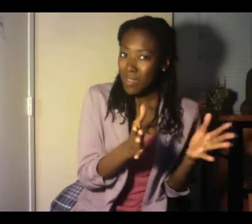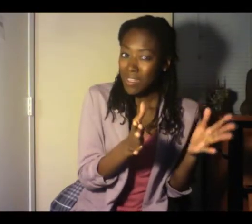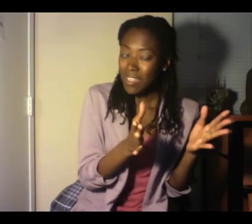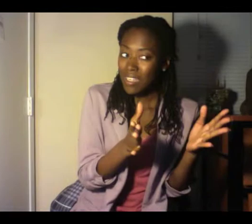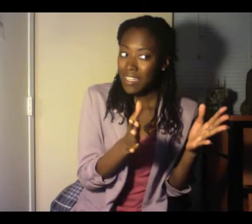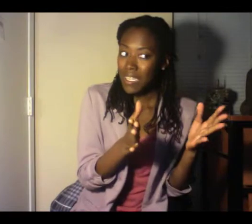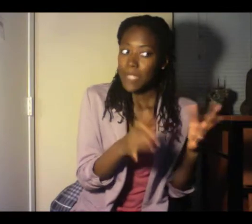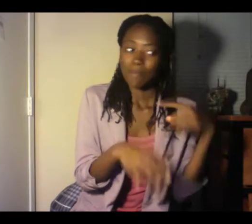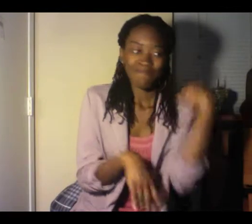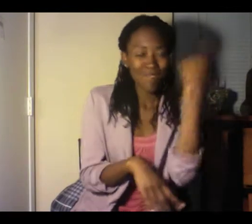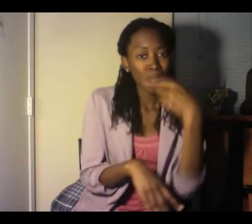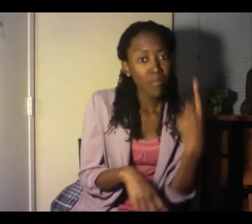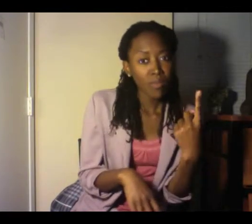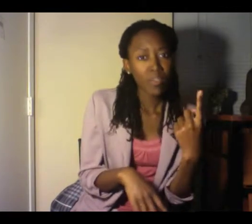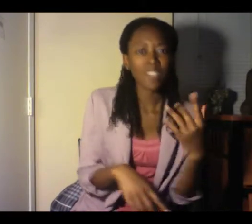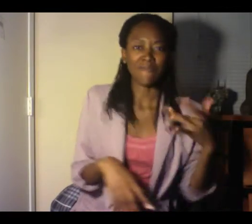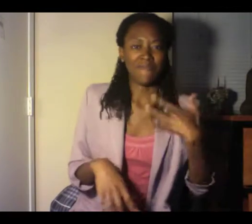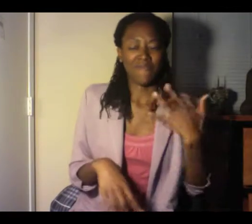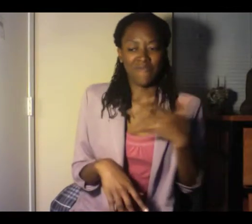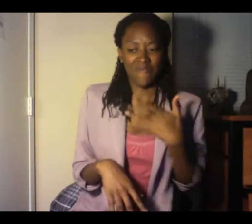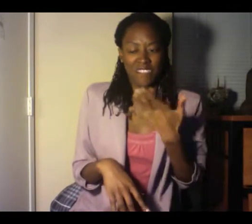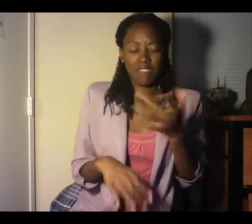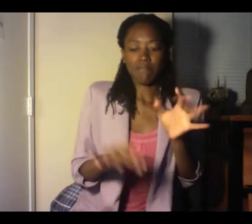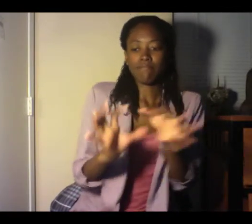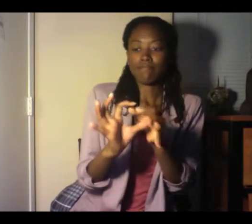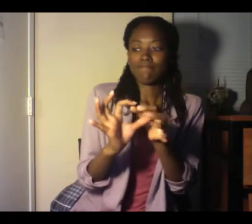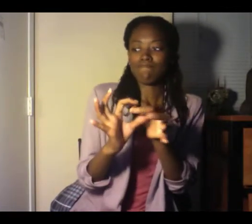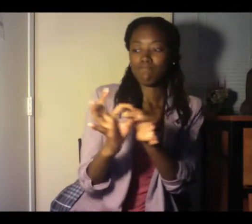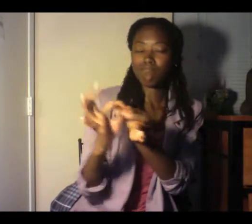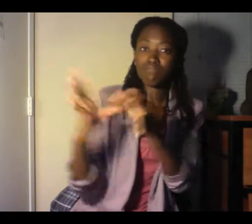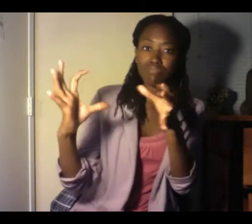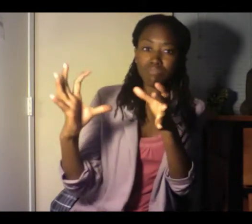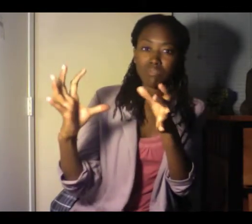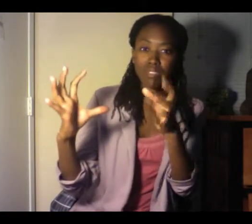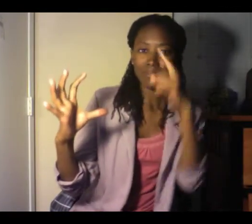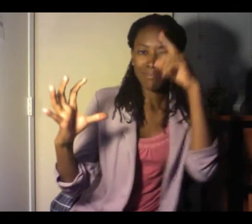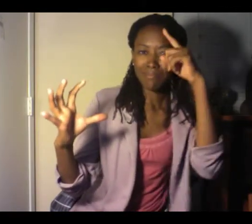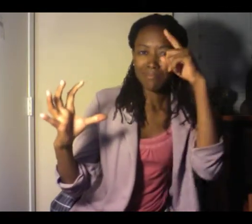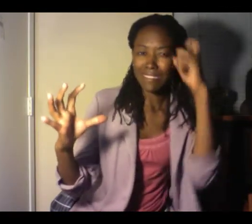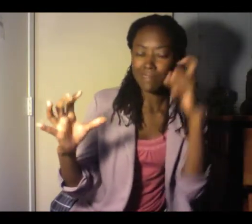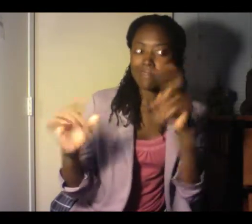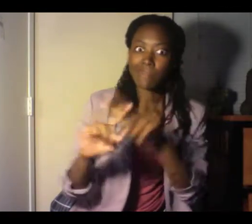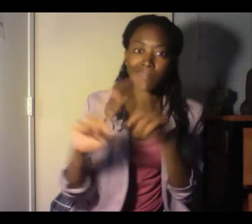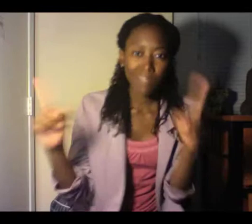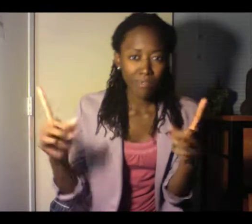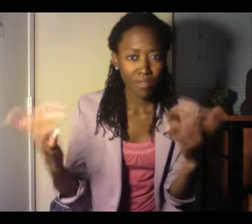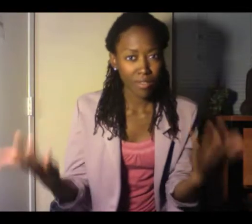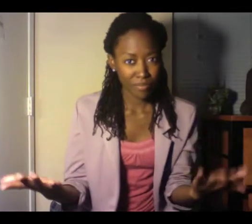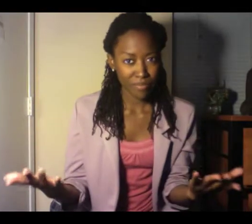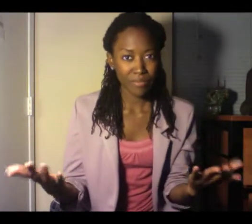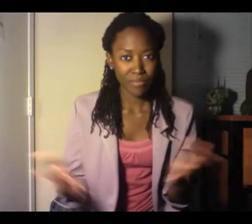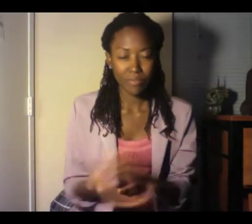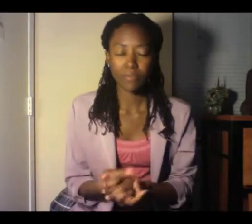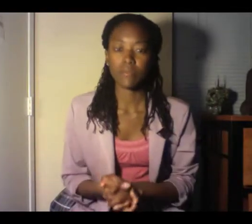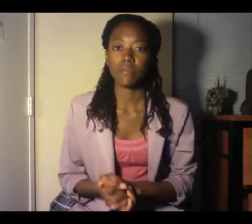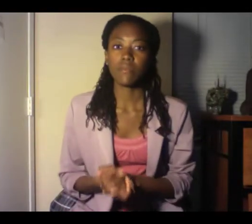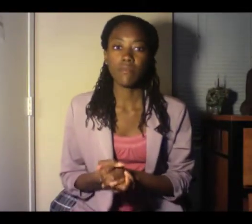student's relationships with peers. I recall 3 different stories of young deaf